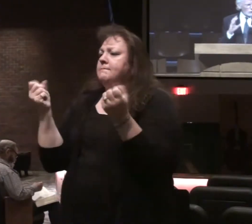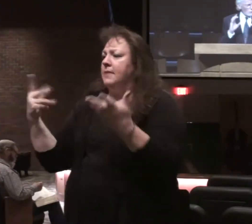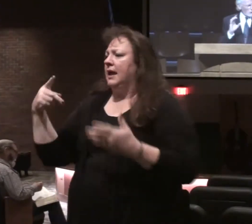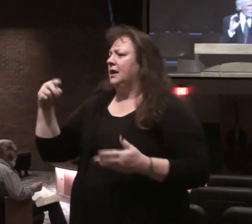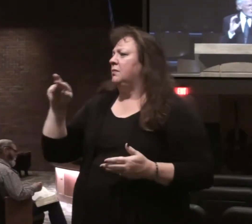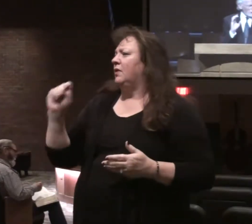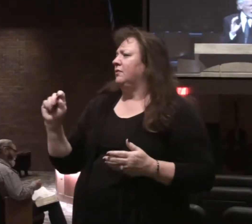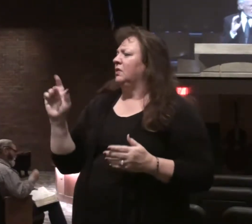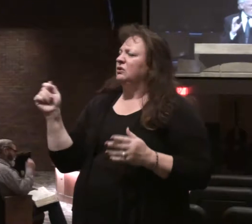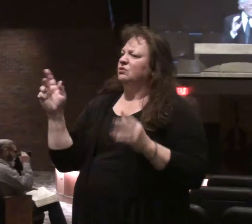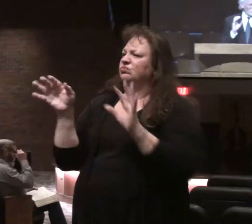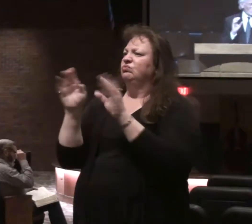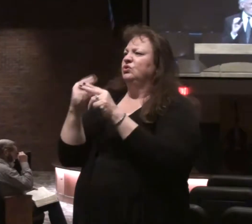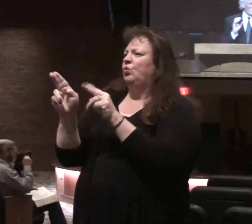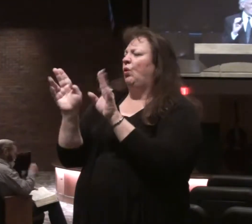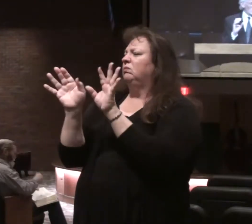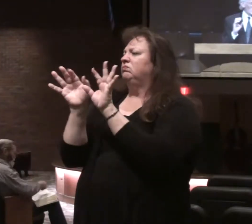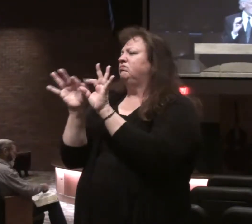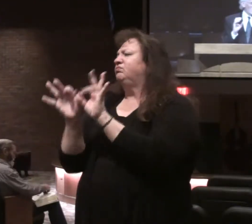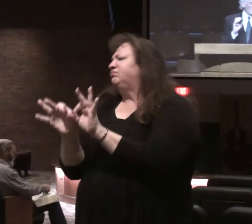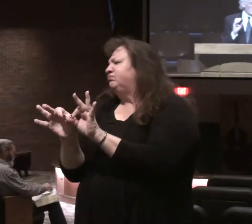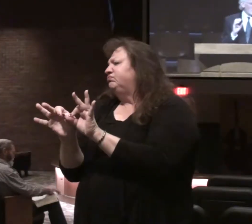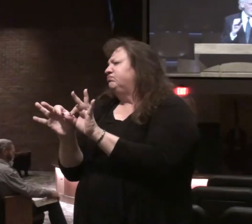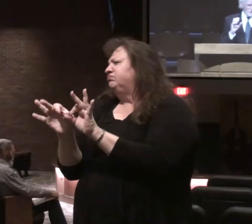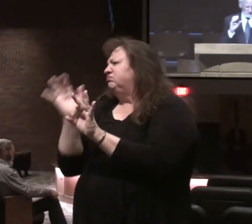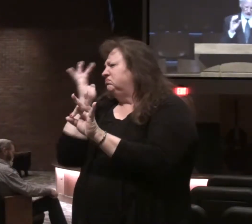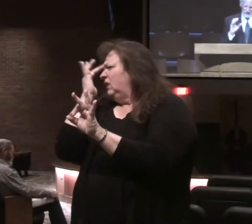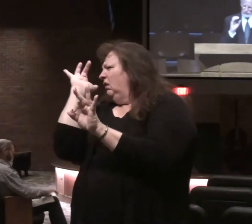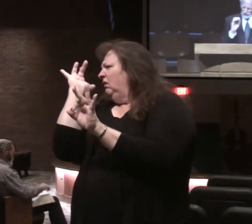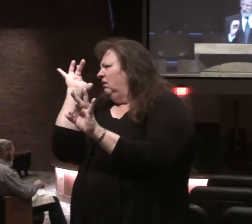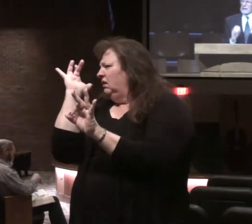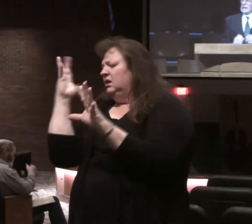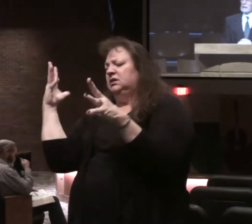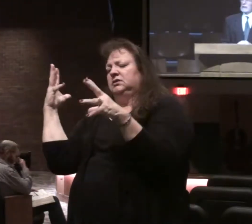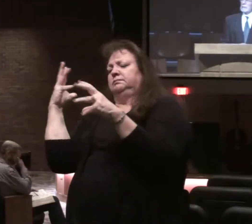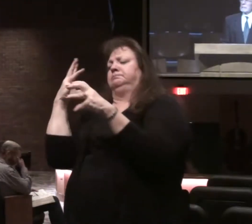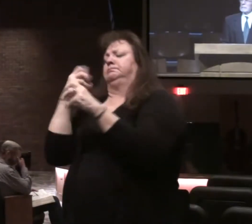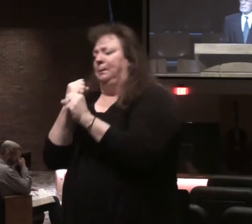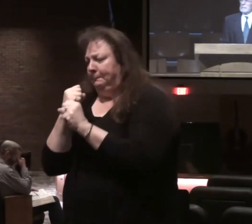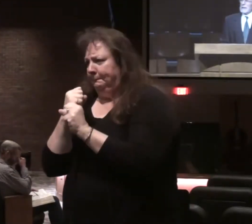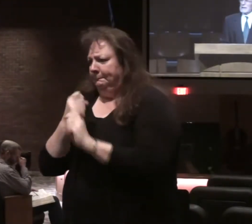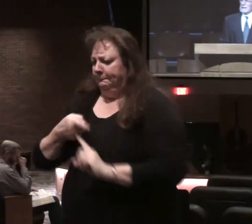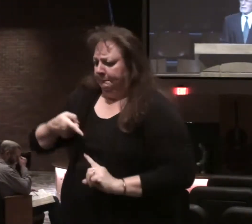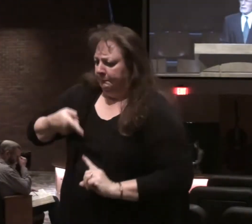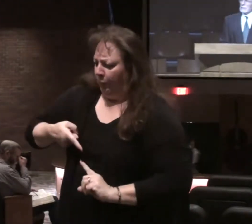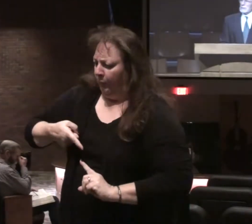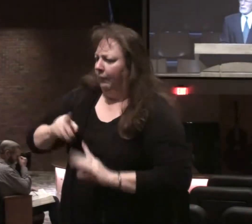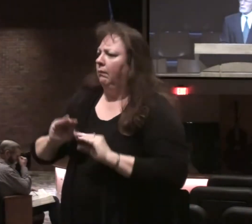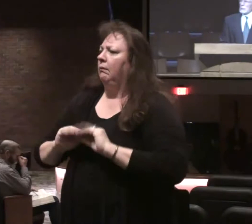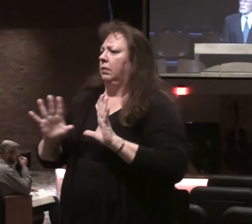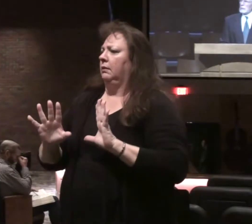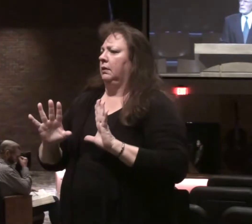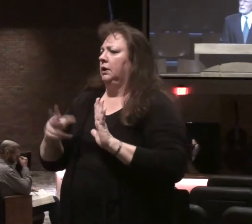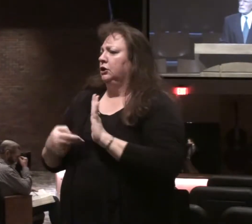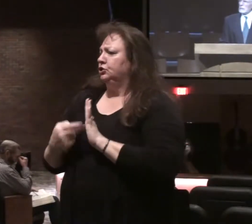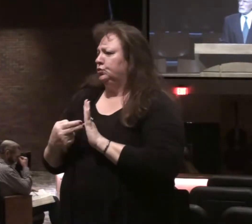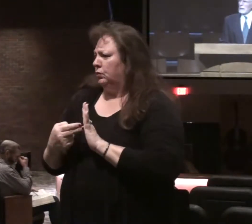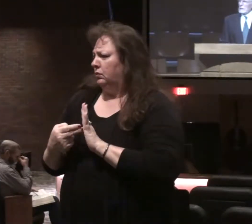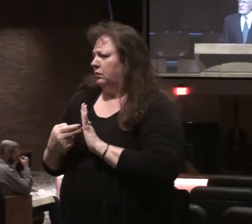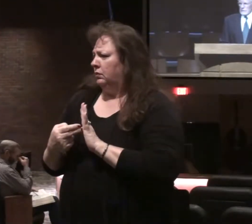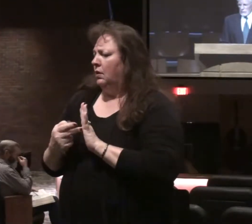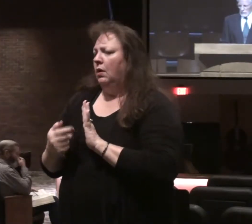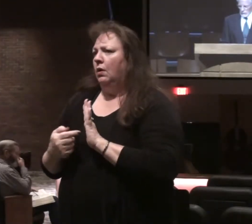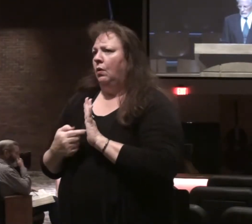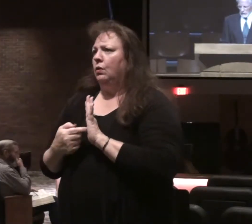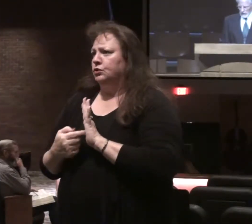those little pithy statements that concisely and clearly present a truth or an